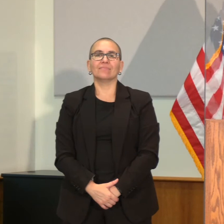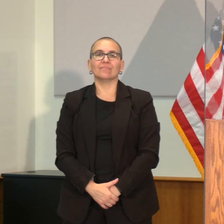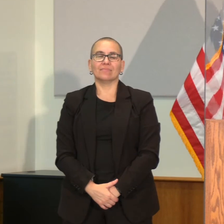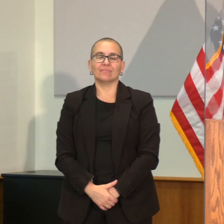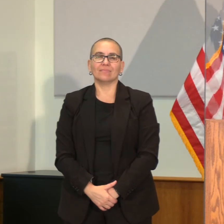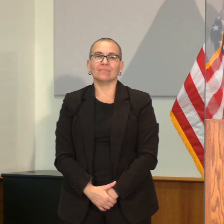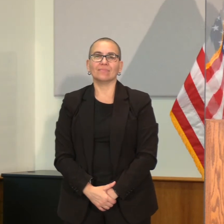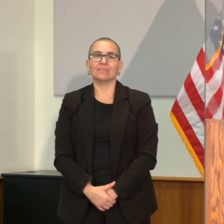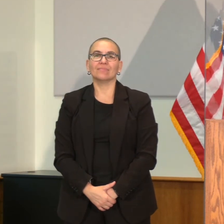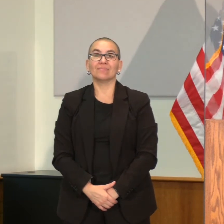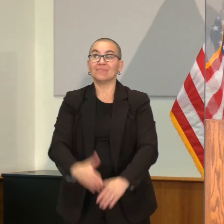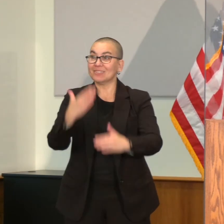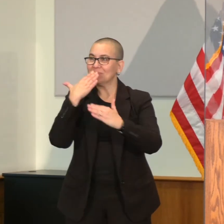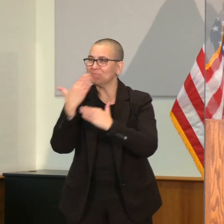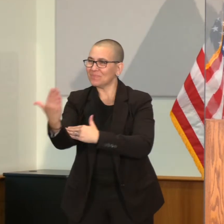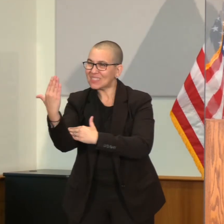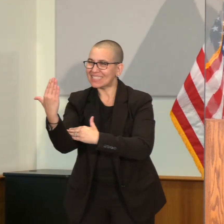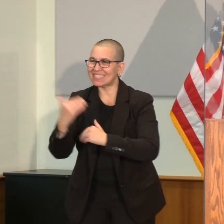Good morning.